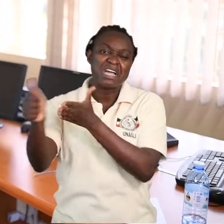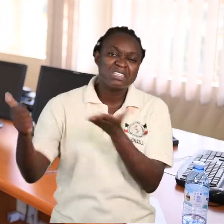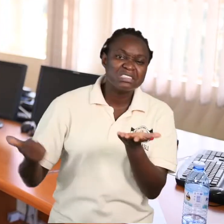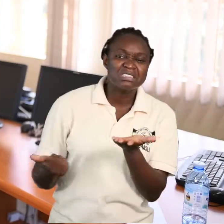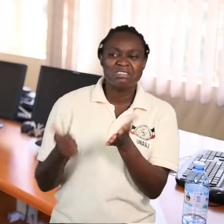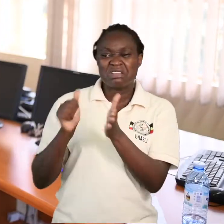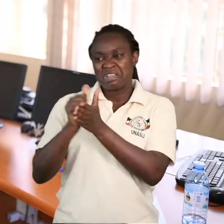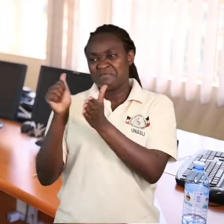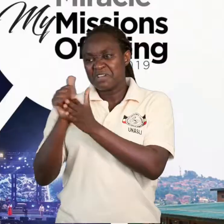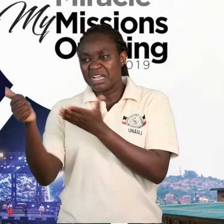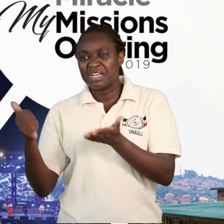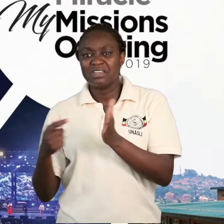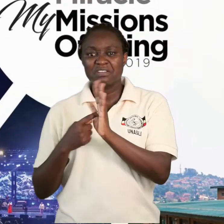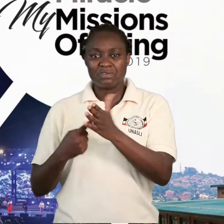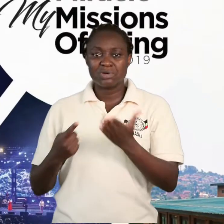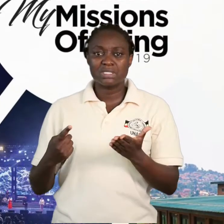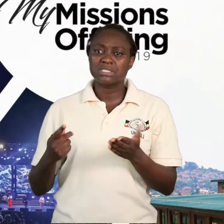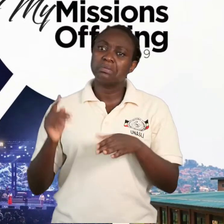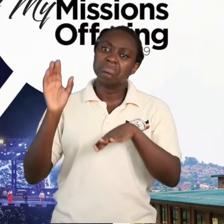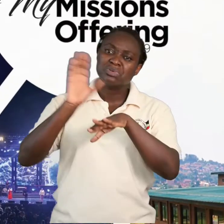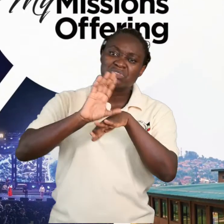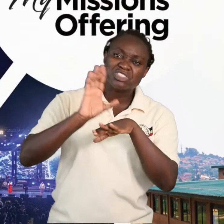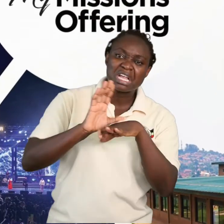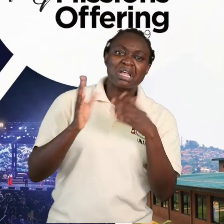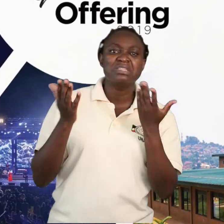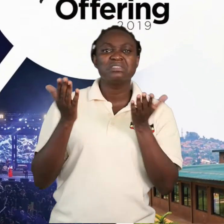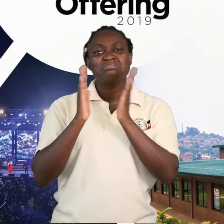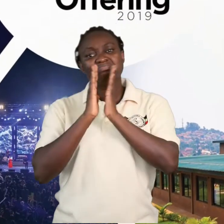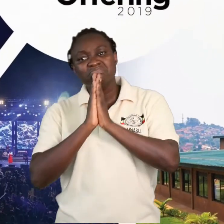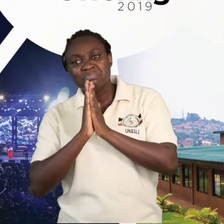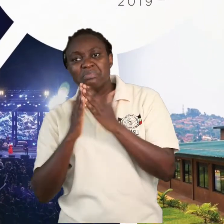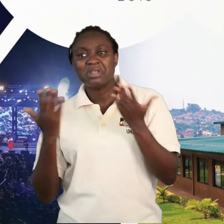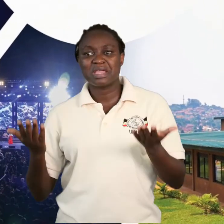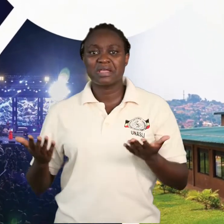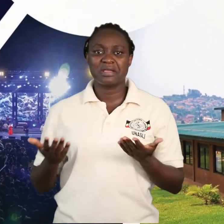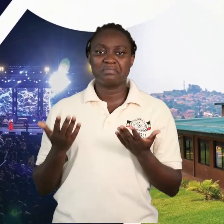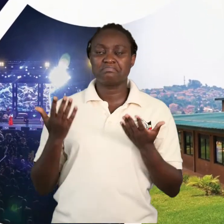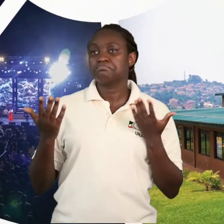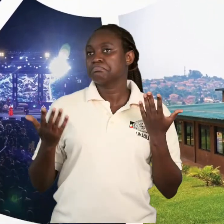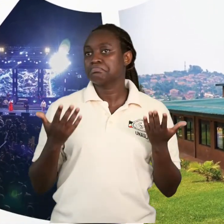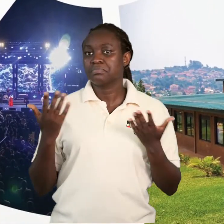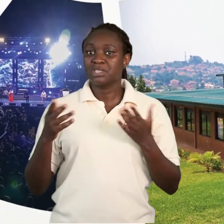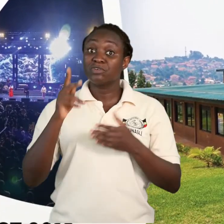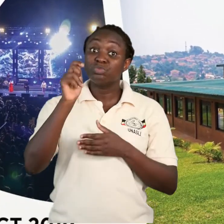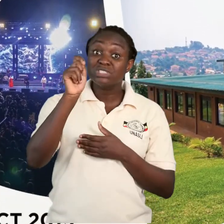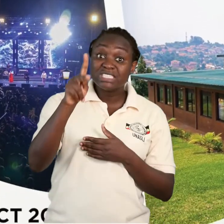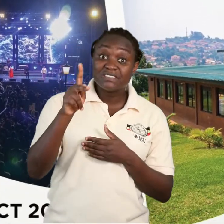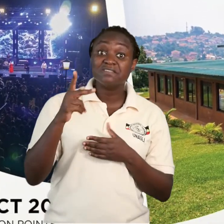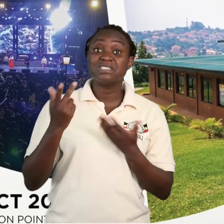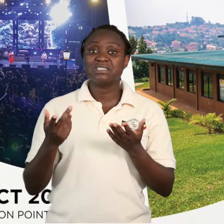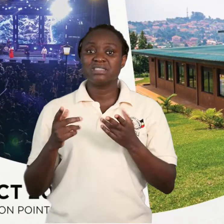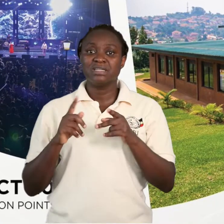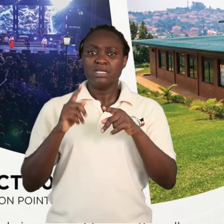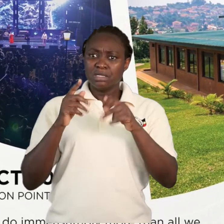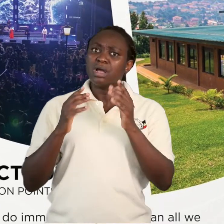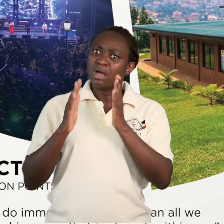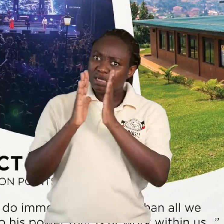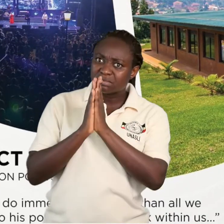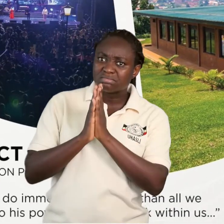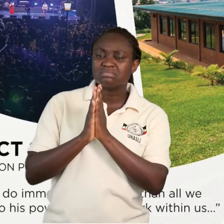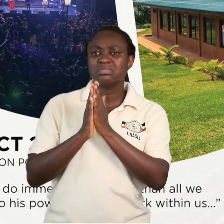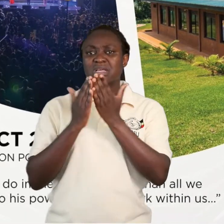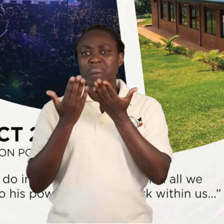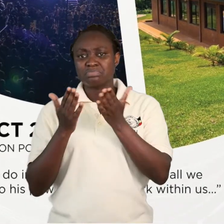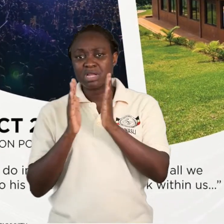to do with the Sunday service. Sunday service on TV from 9 to